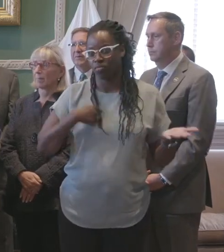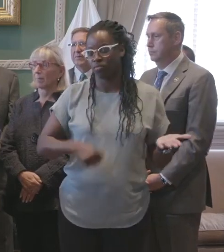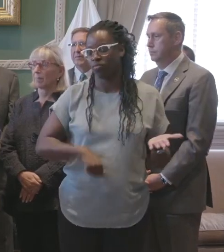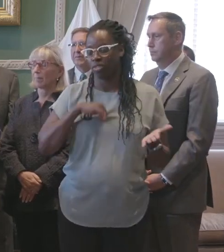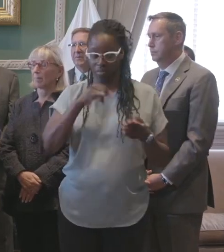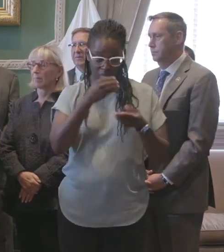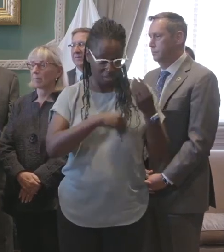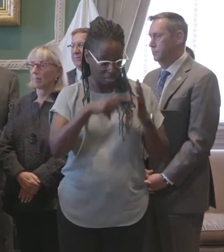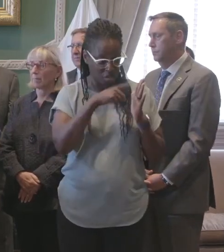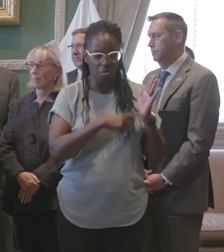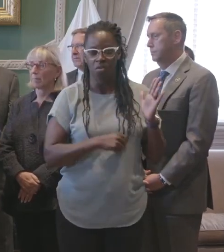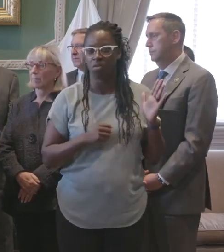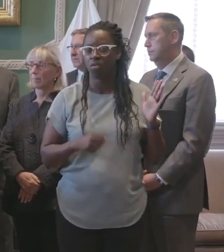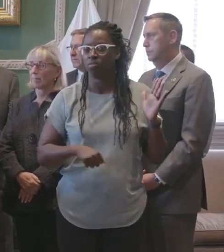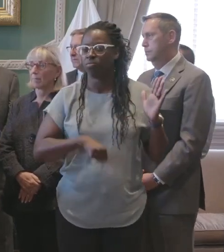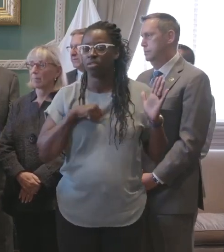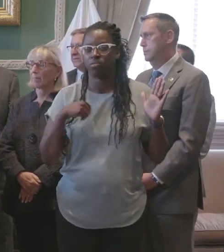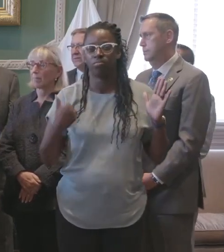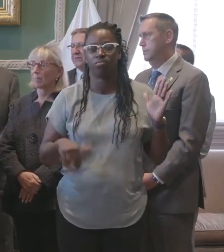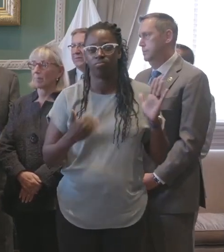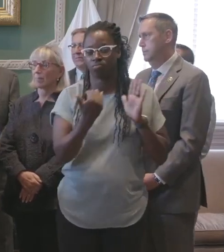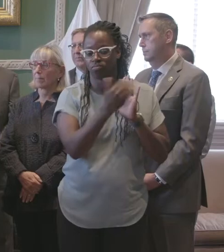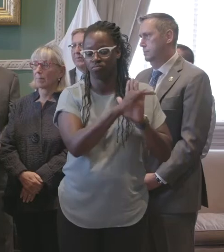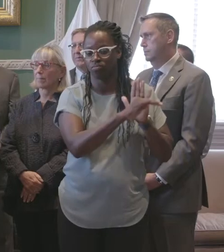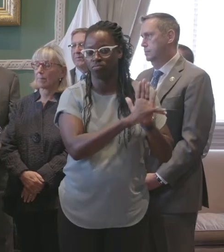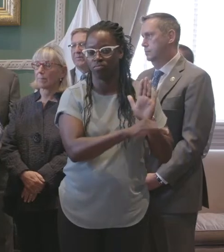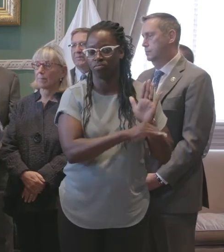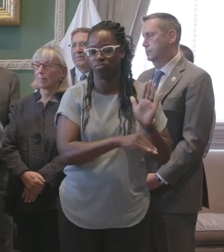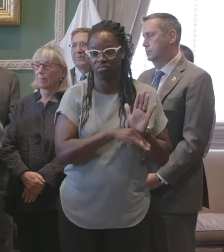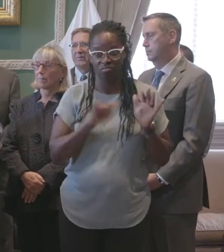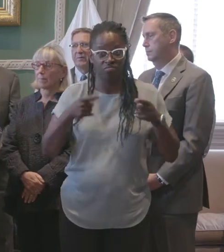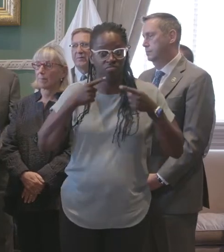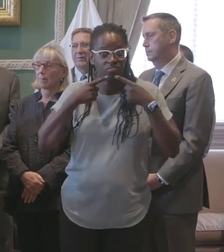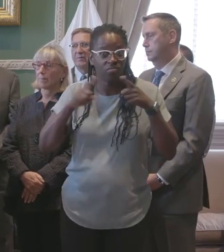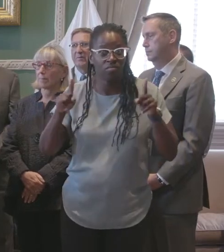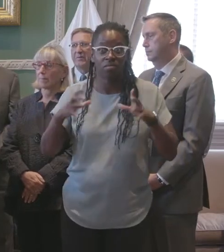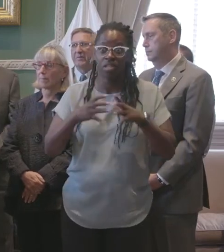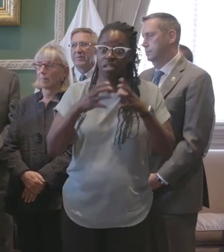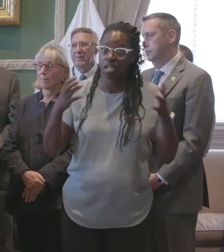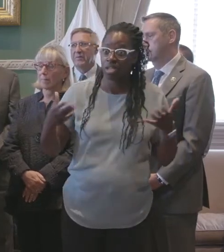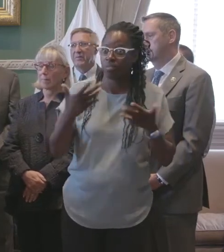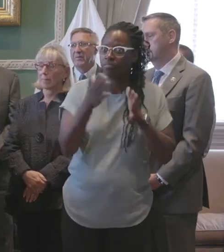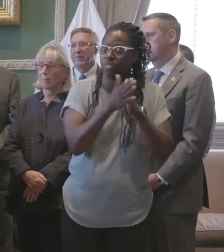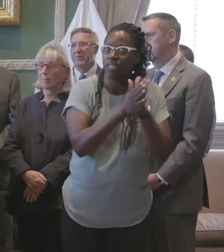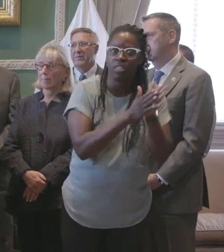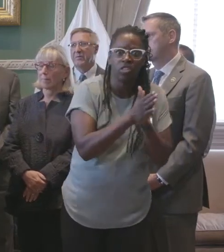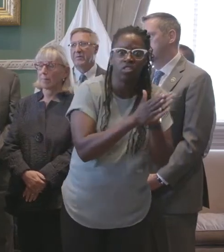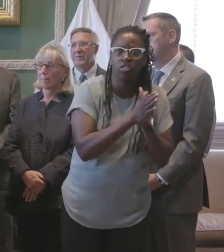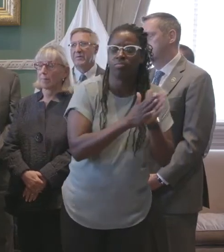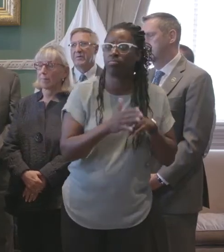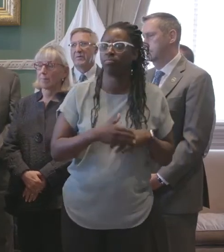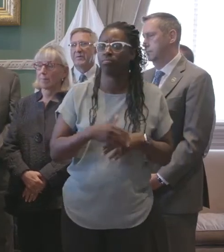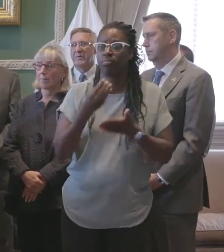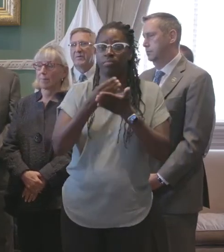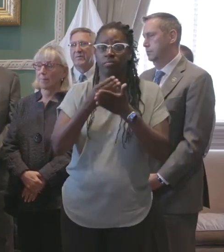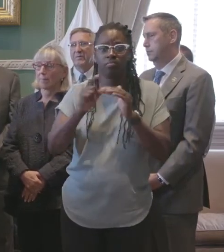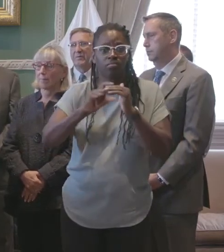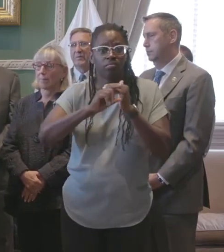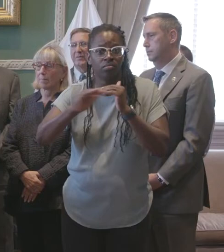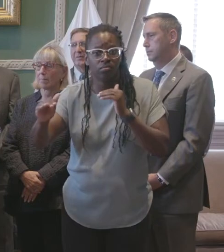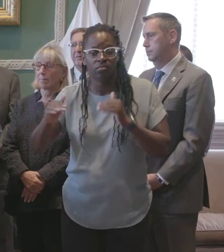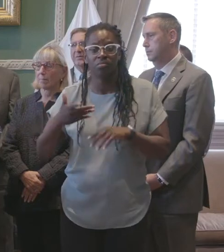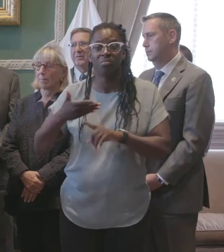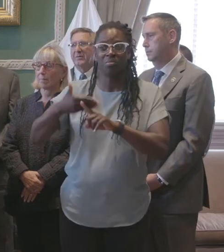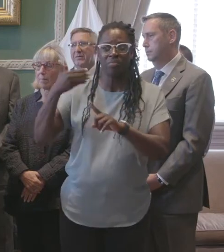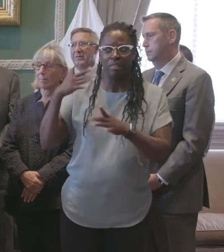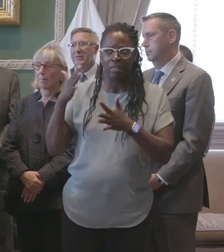We were able to accomplish a lot, get a lot of new initiatives put on the table, get a lot of stabilize a lot of previous initiatives that we've